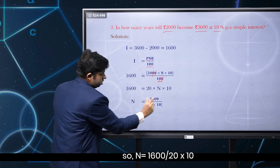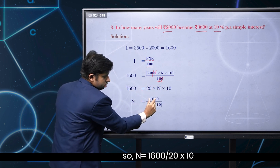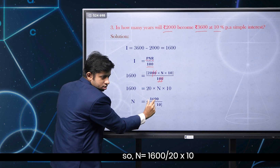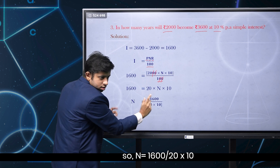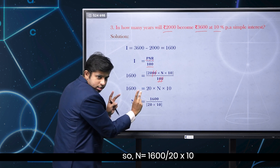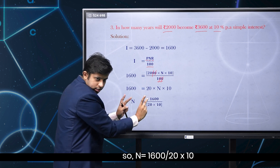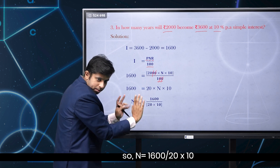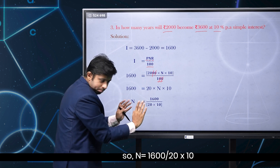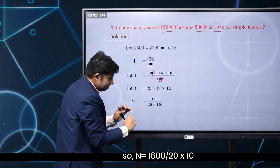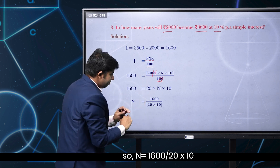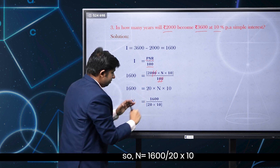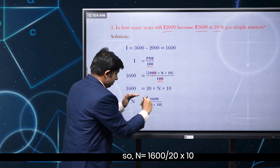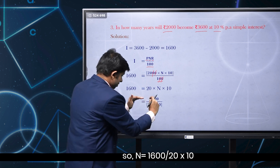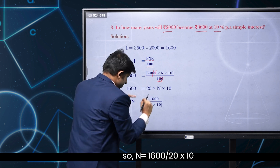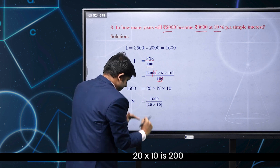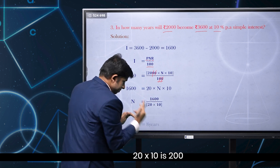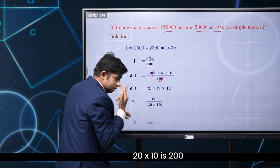n is equal to 1600 by 20 into 10.